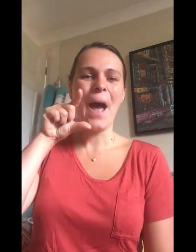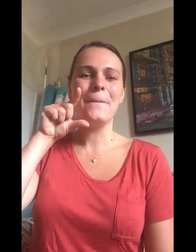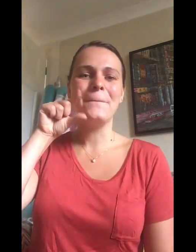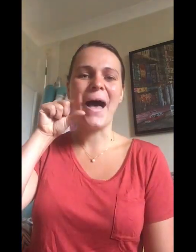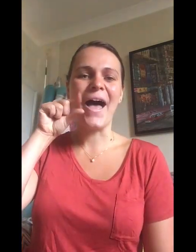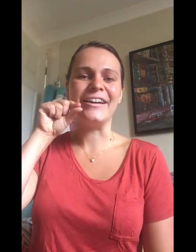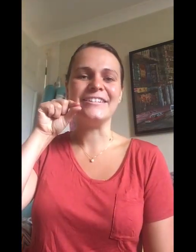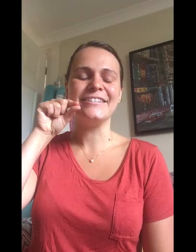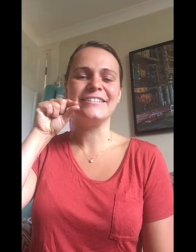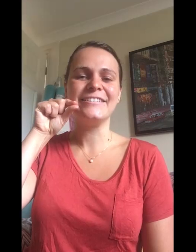Bird.